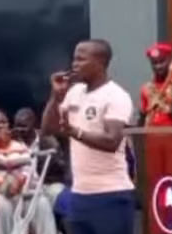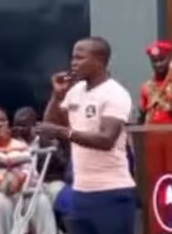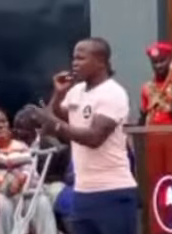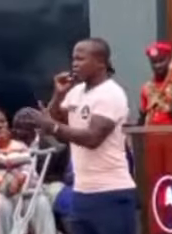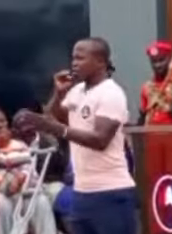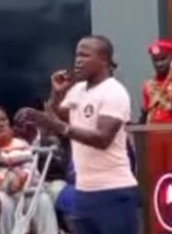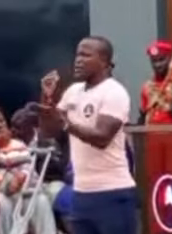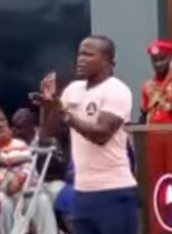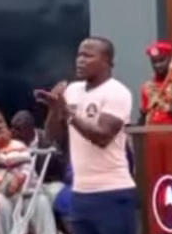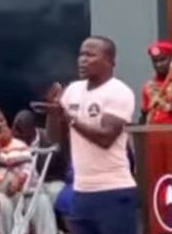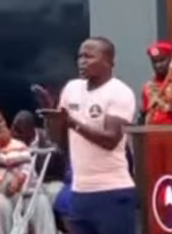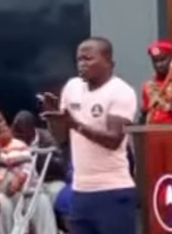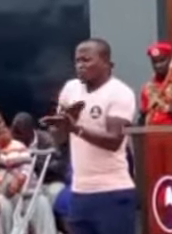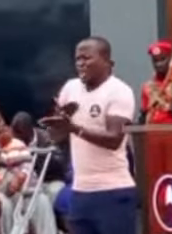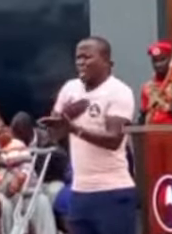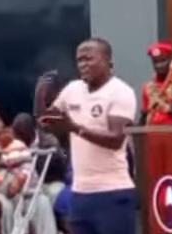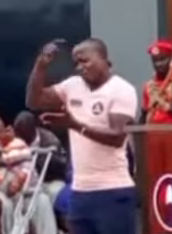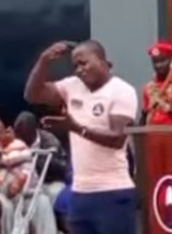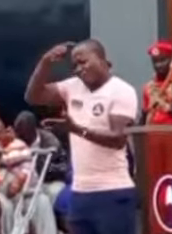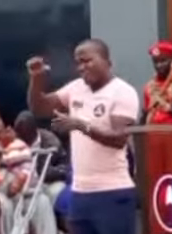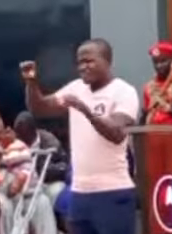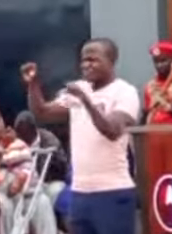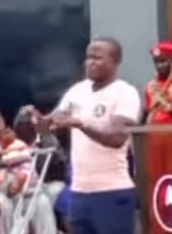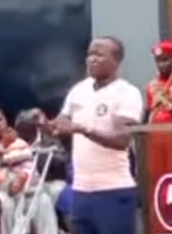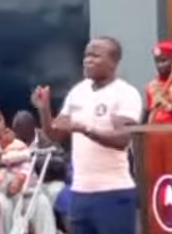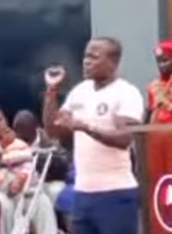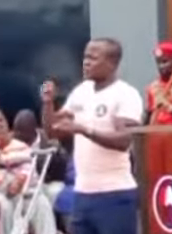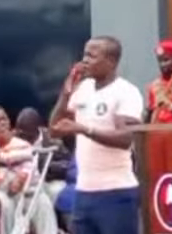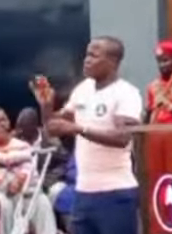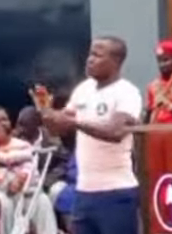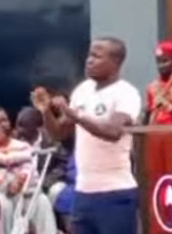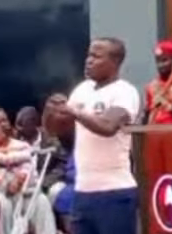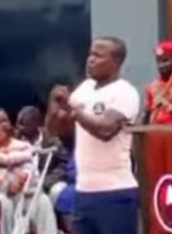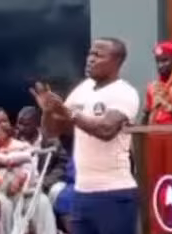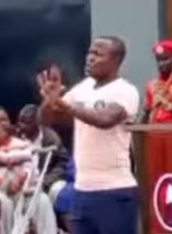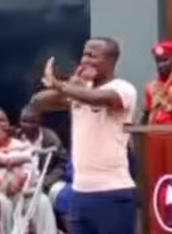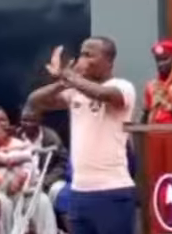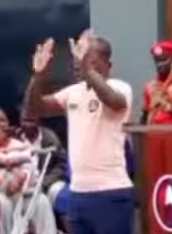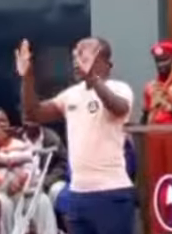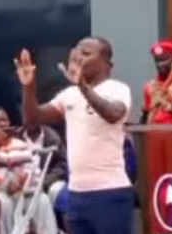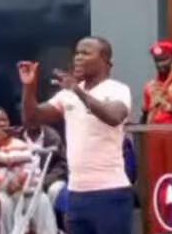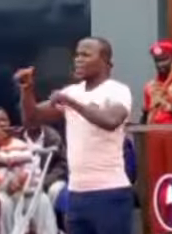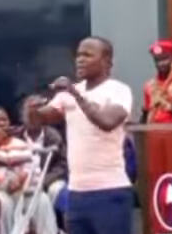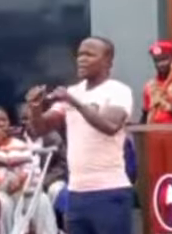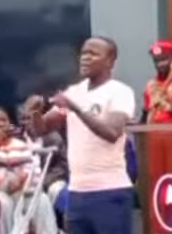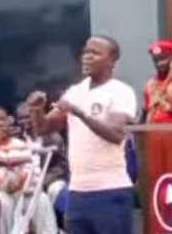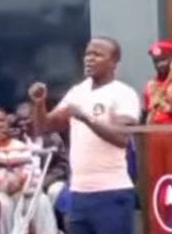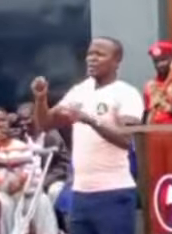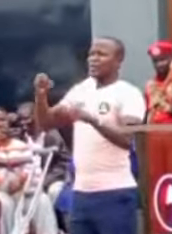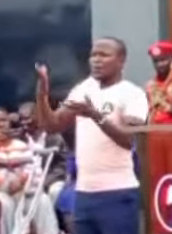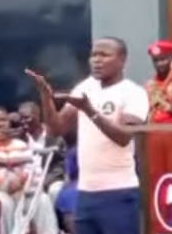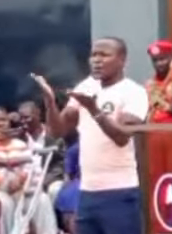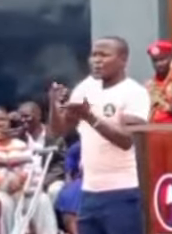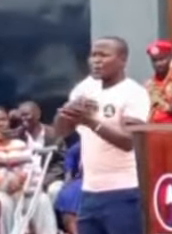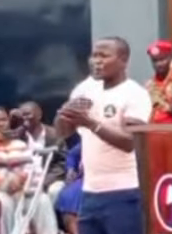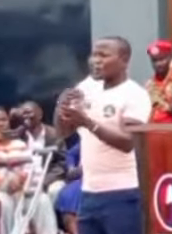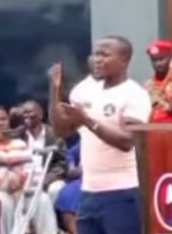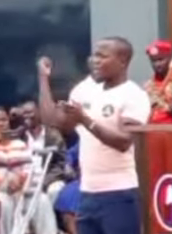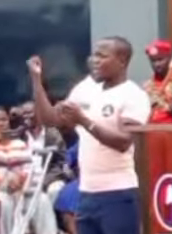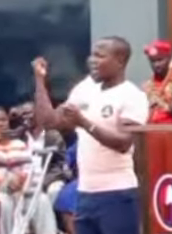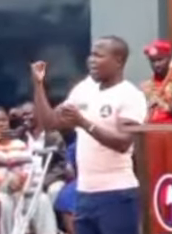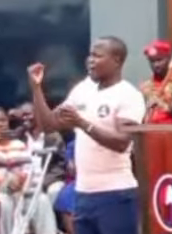that mentality. We need to be deliberate on creating awareness. While campaigning in Chatondo East, you'd reach some